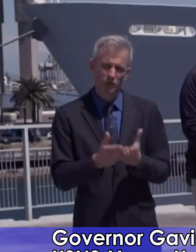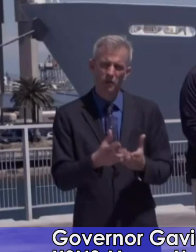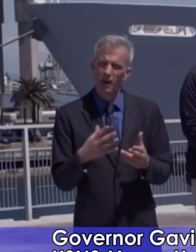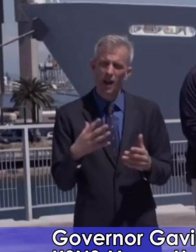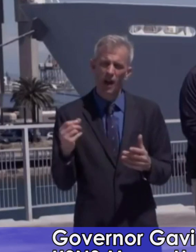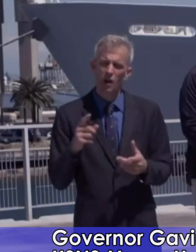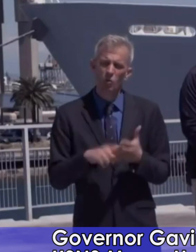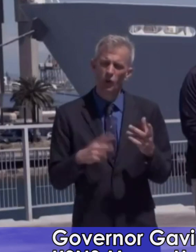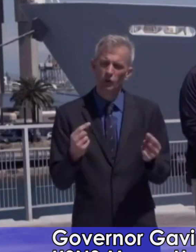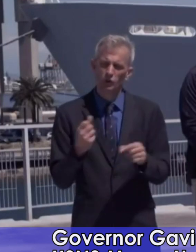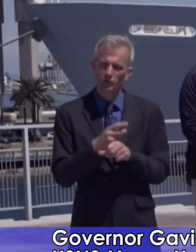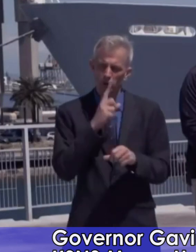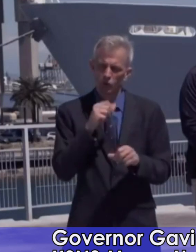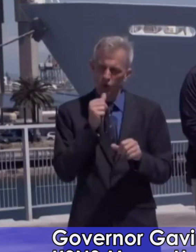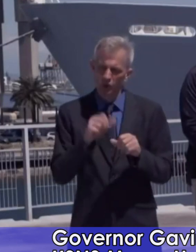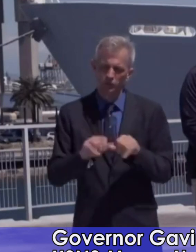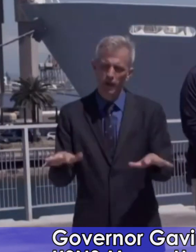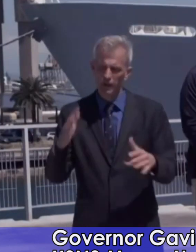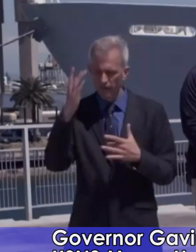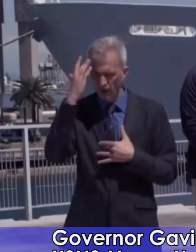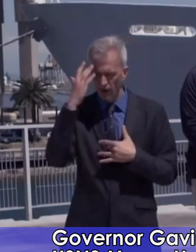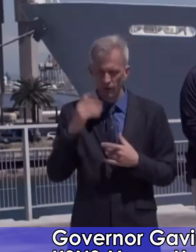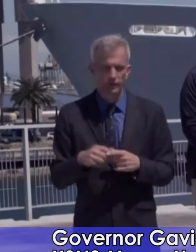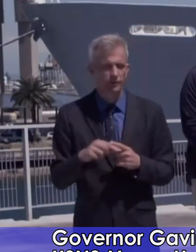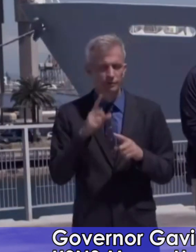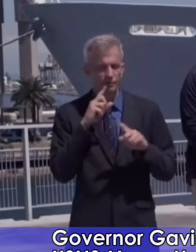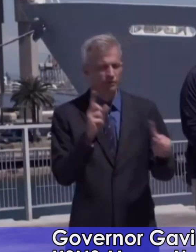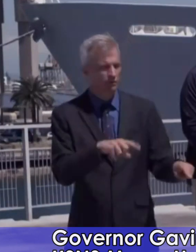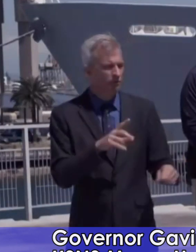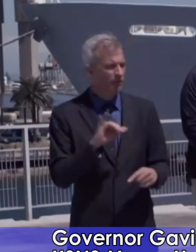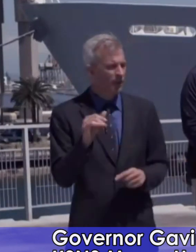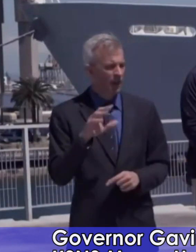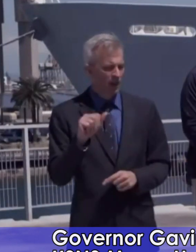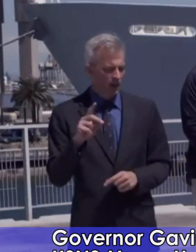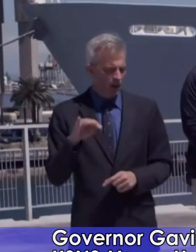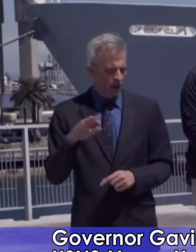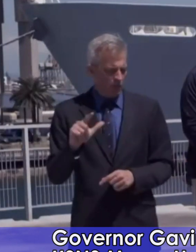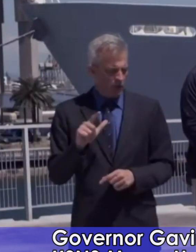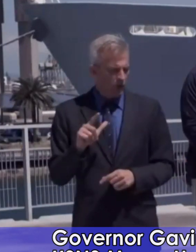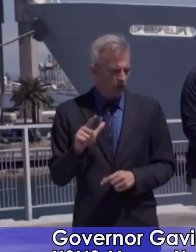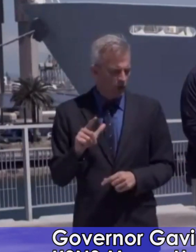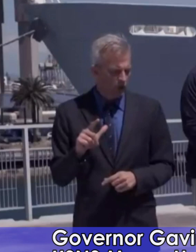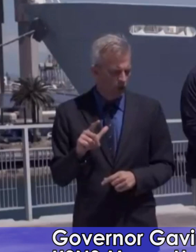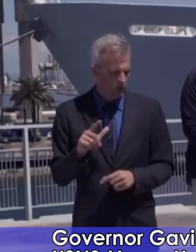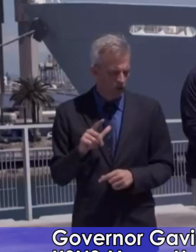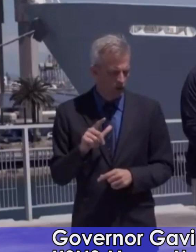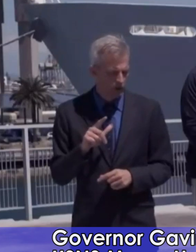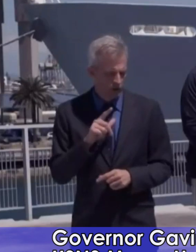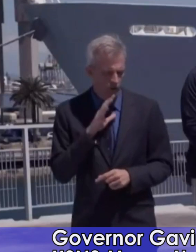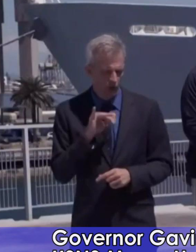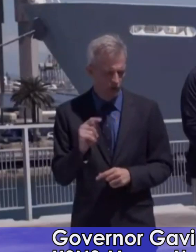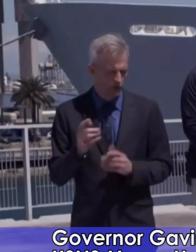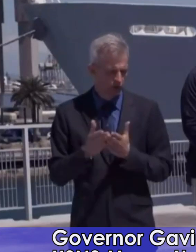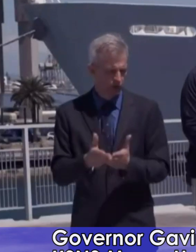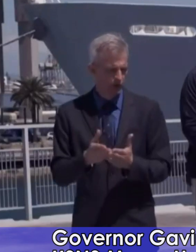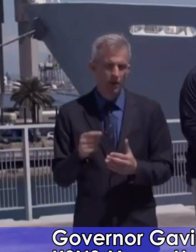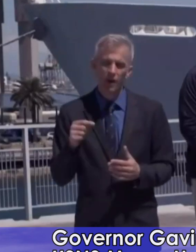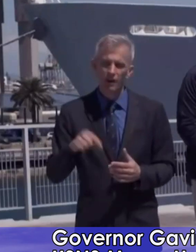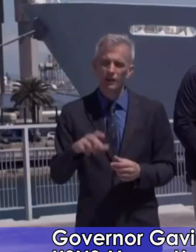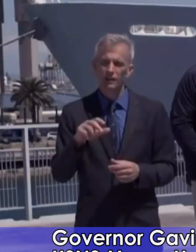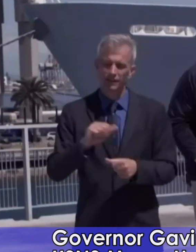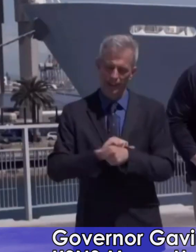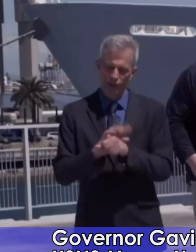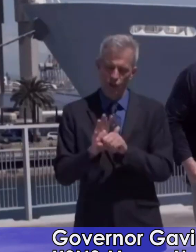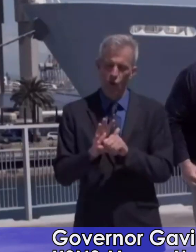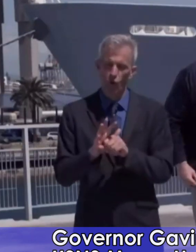the virus? So yeah, this is an as they refer to it, as the Admiral refers to it, and you can speak more clearly, this is a COVID-free